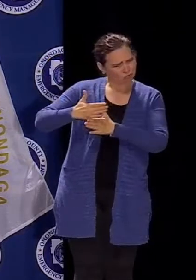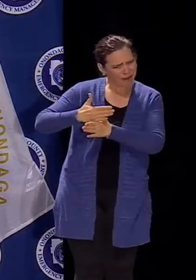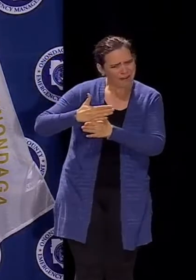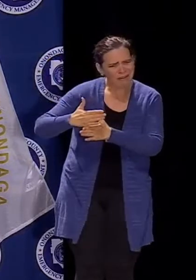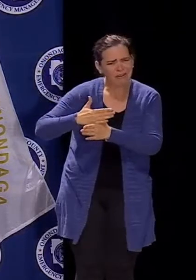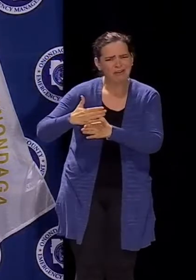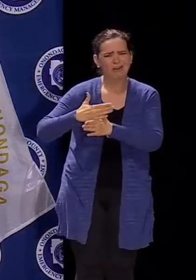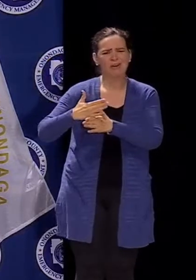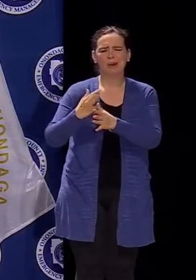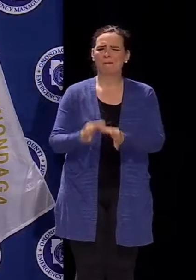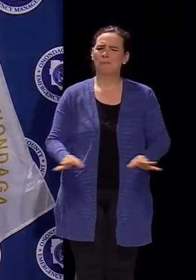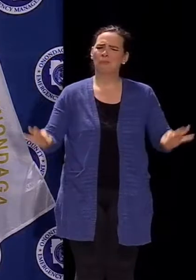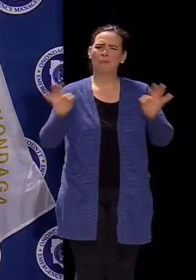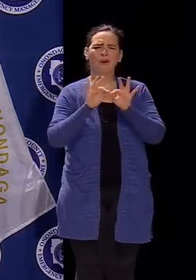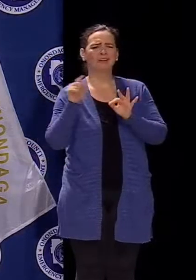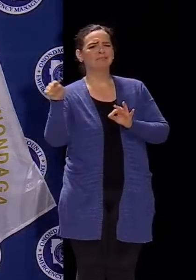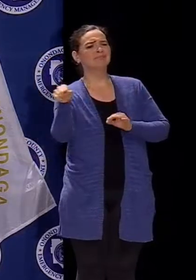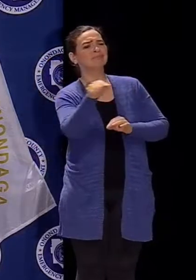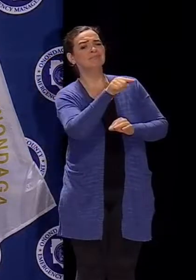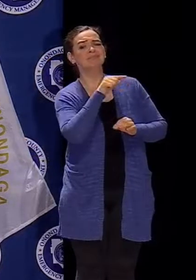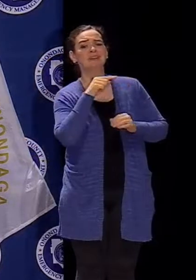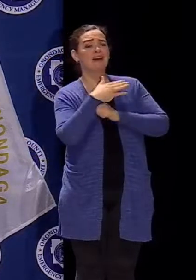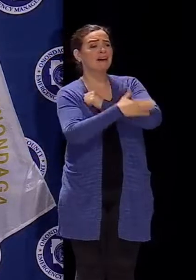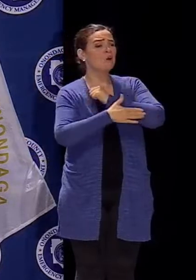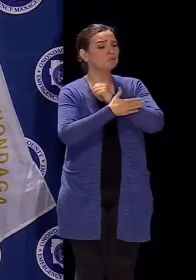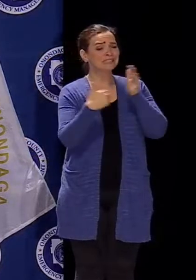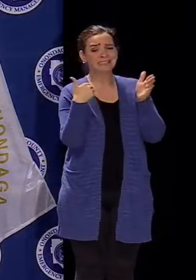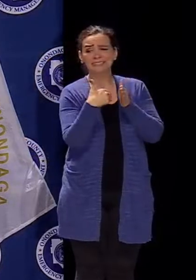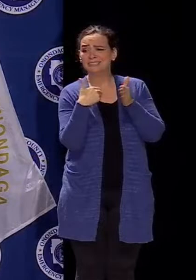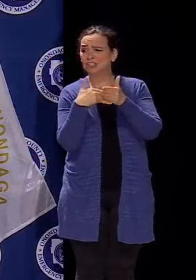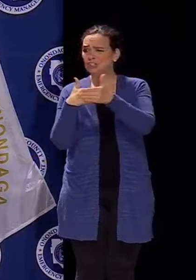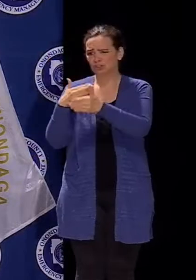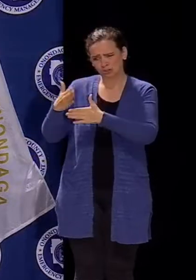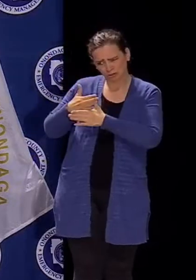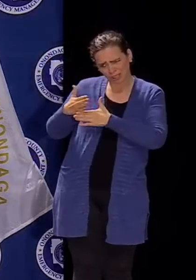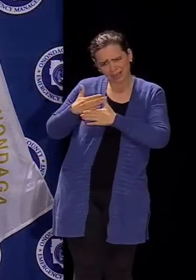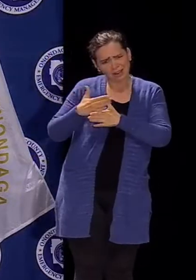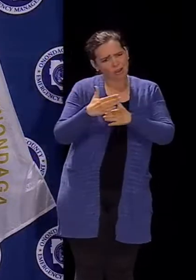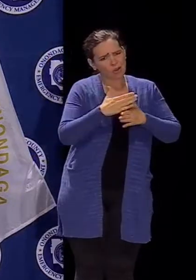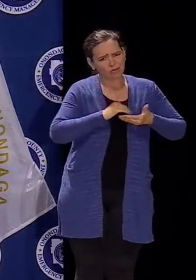next to us. People live and work and shop and play